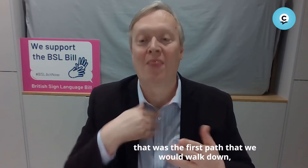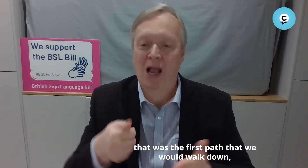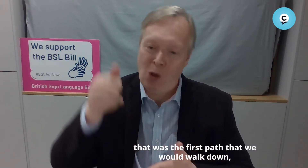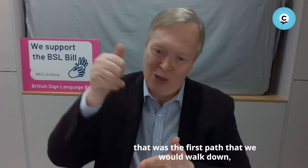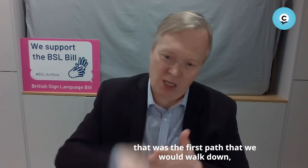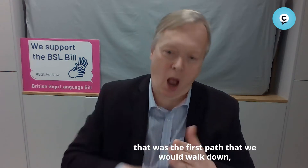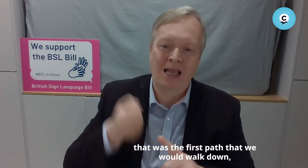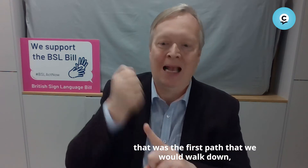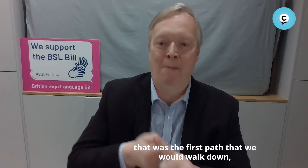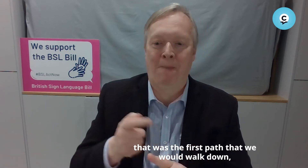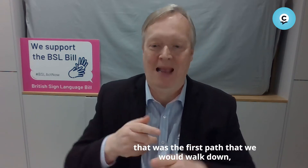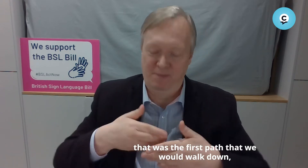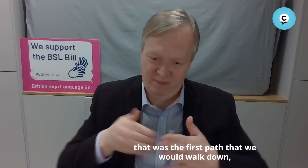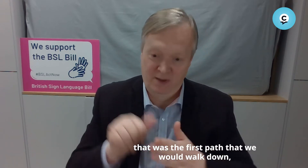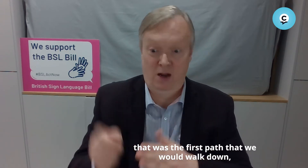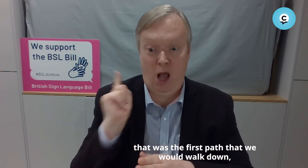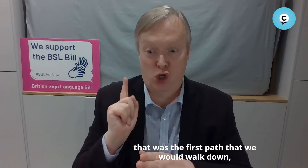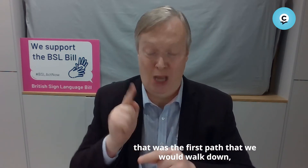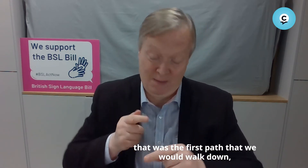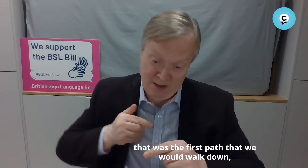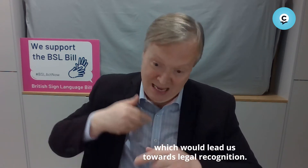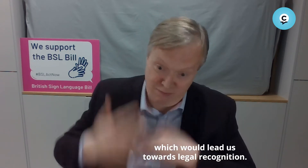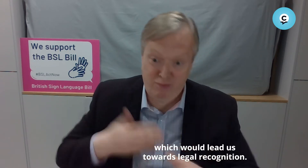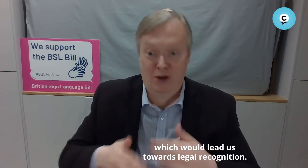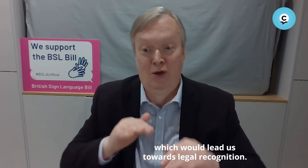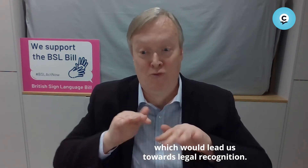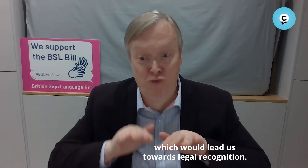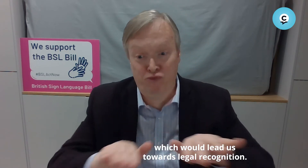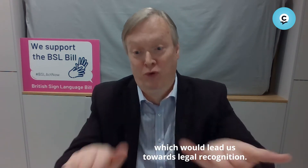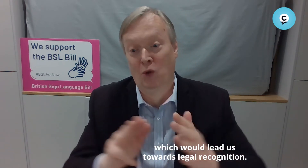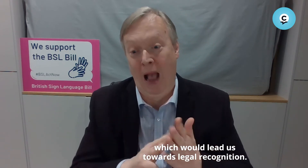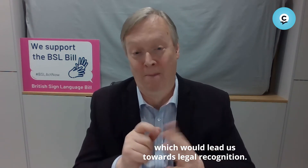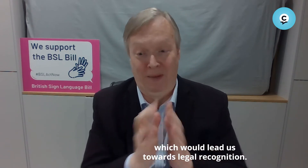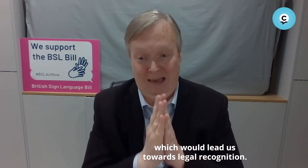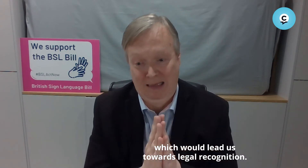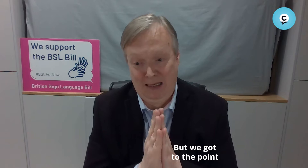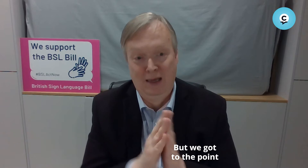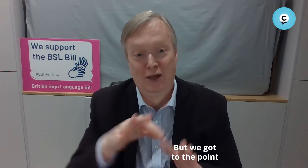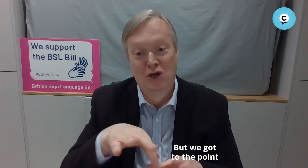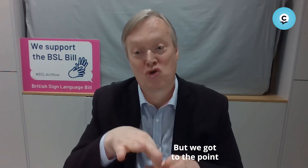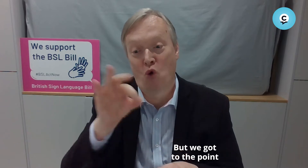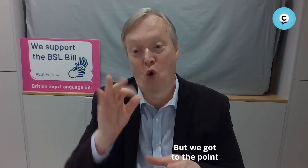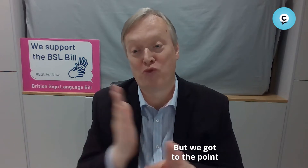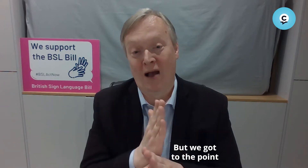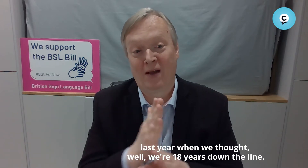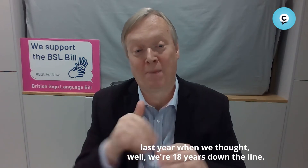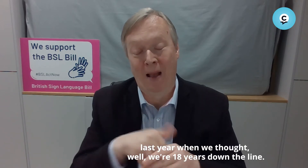first, path that we would walk down, which would lead us towards legal recognition. But we got to the point last year